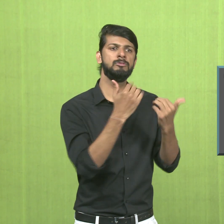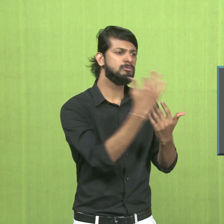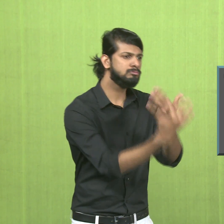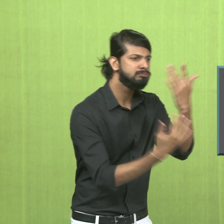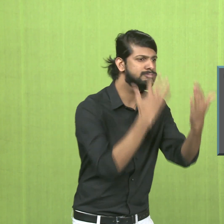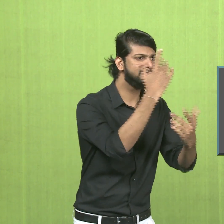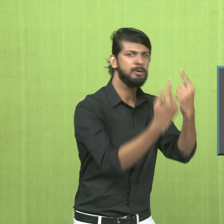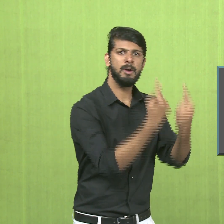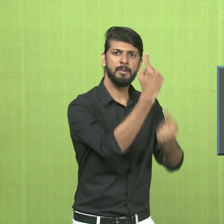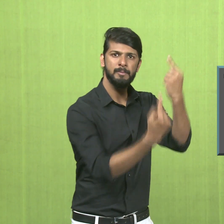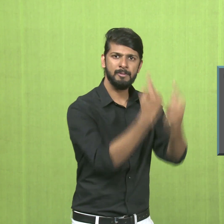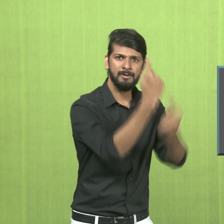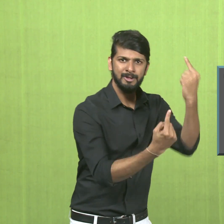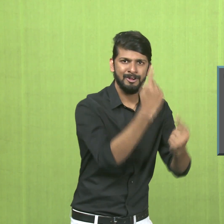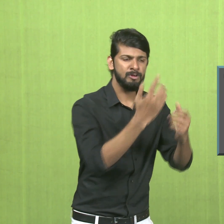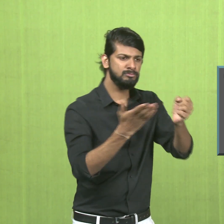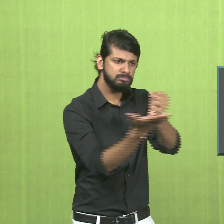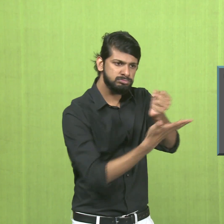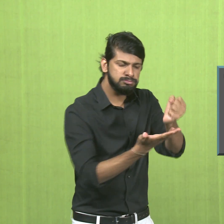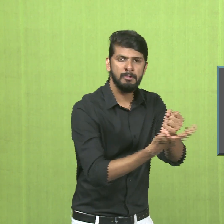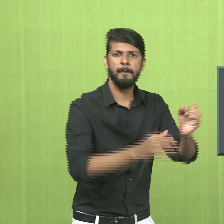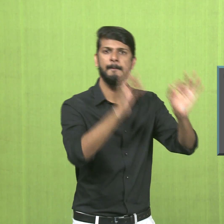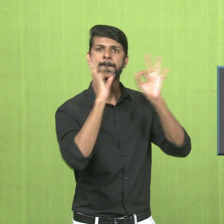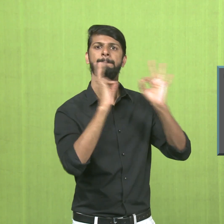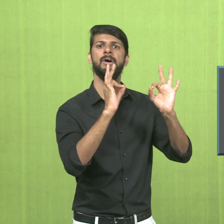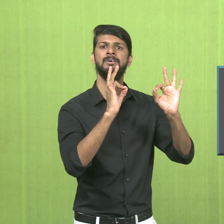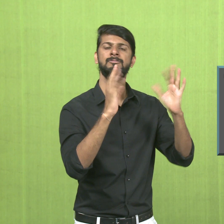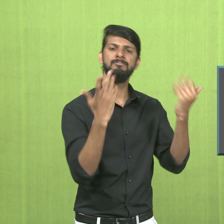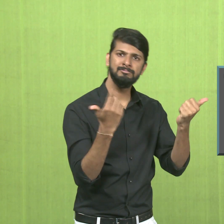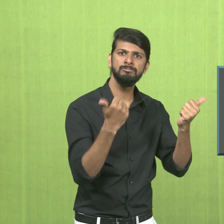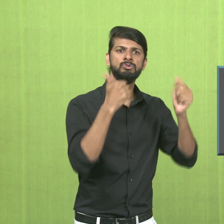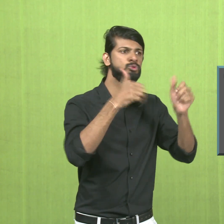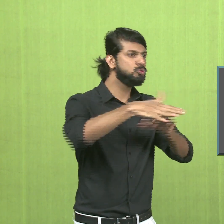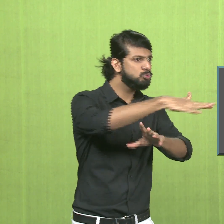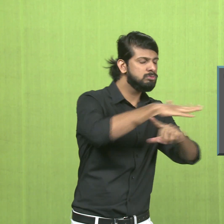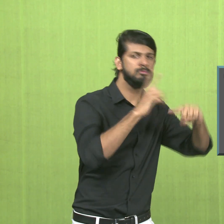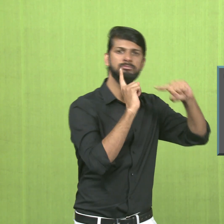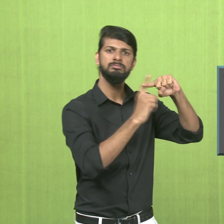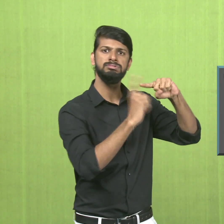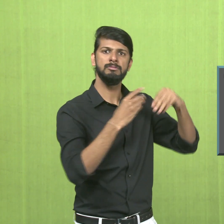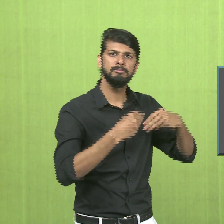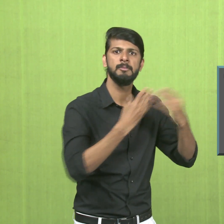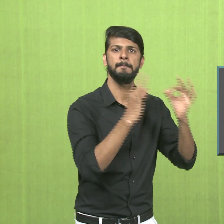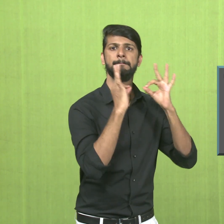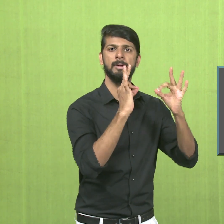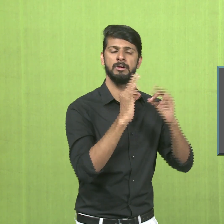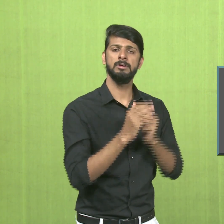appeal to the deity Pithora to grant them a good crop or a good